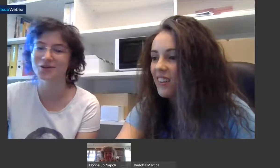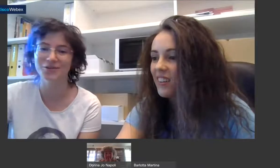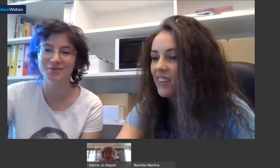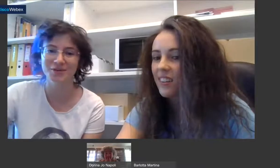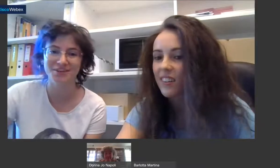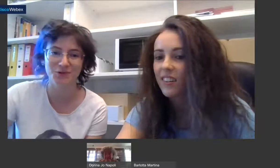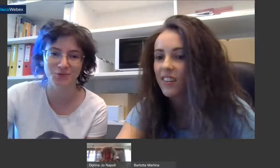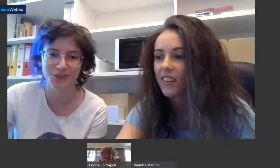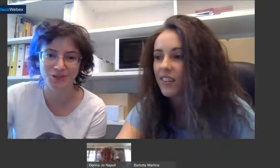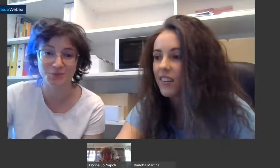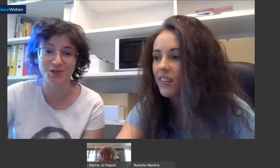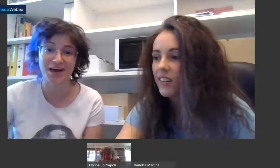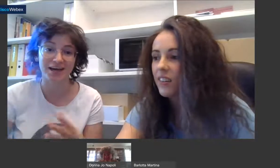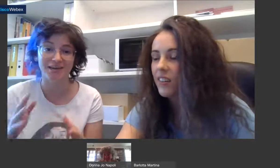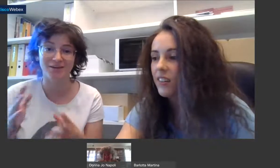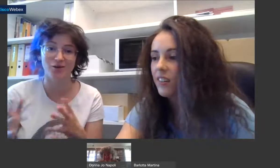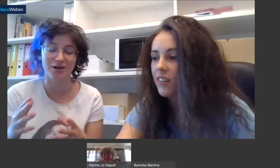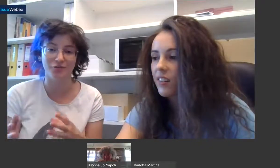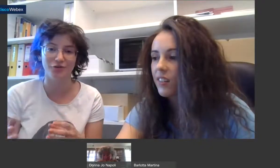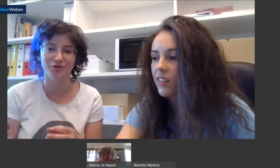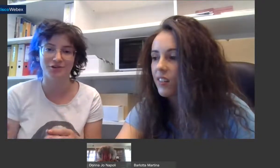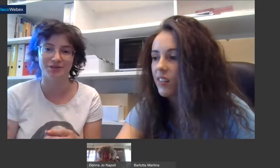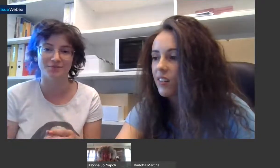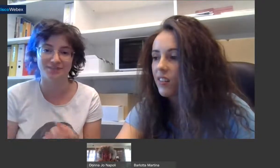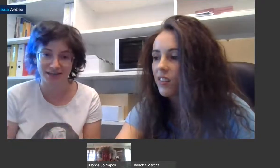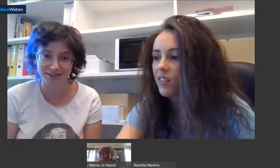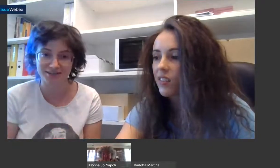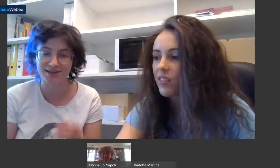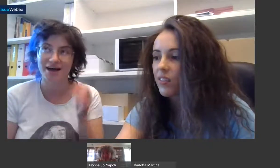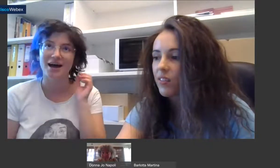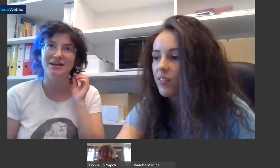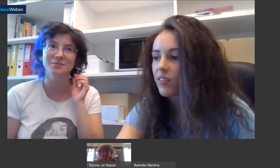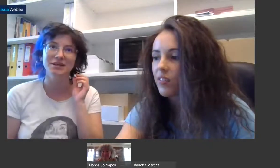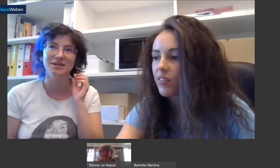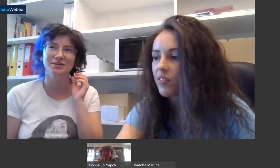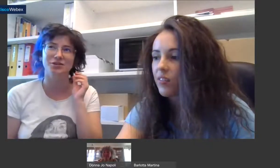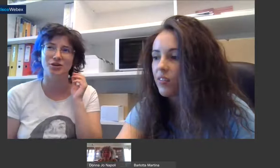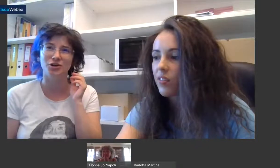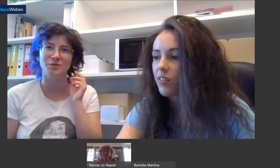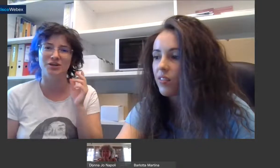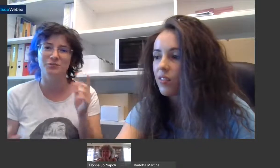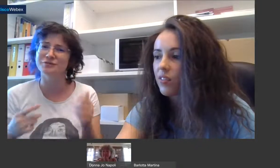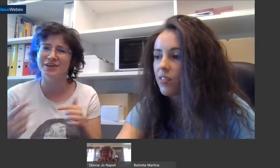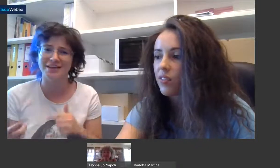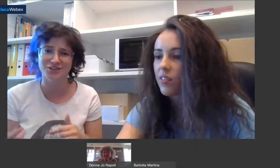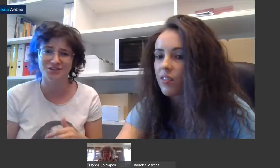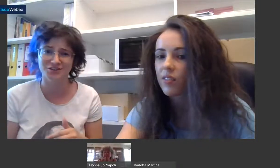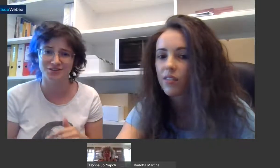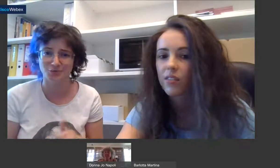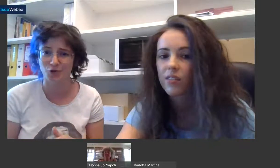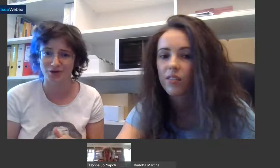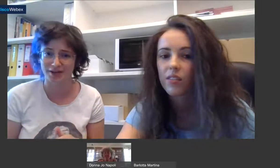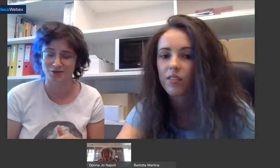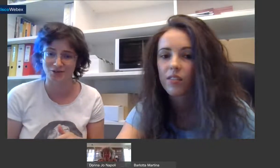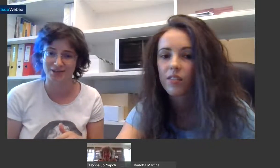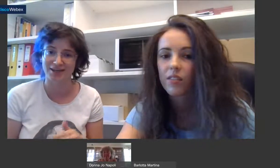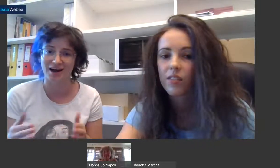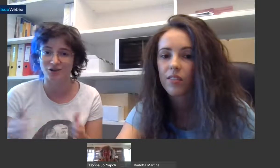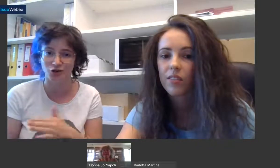wondering, because when we talked about high and low effort signs, I immediately thought about abbreviations in spoken language like are not